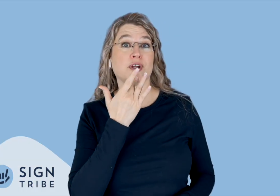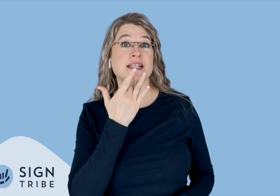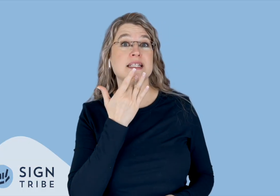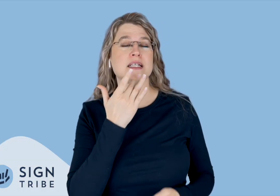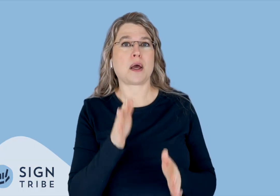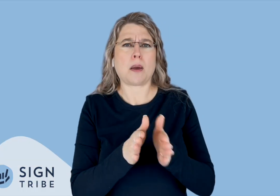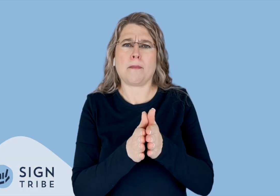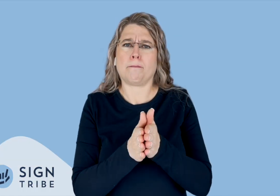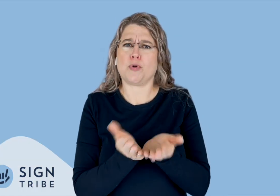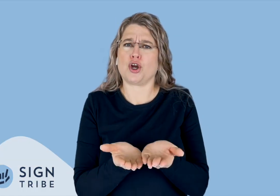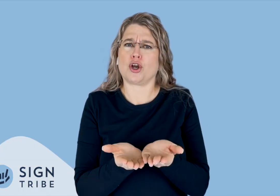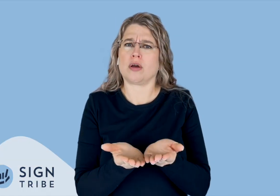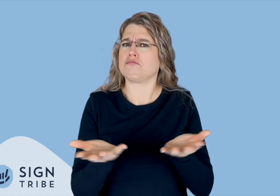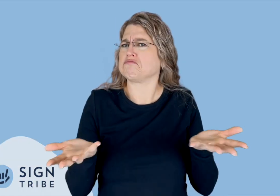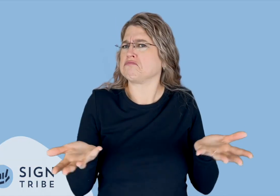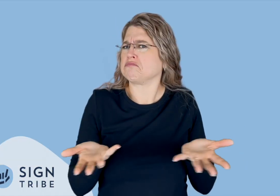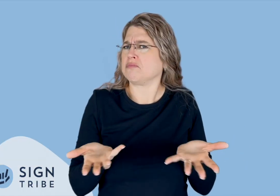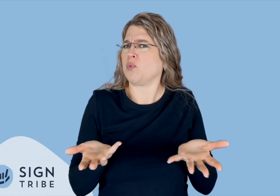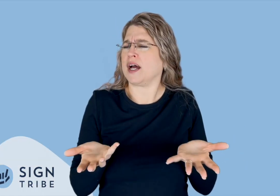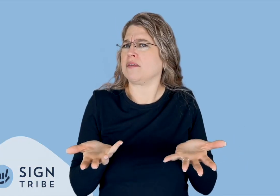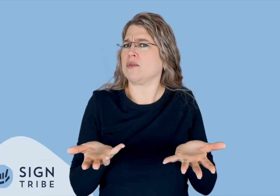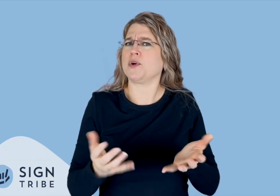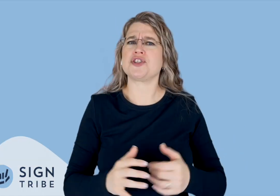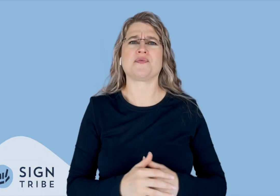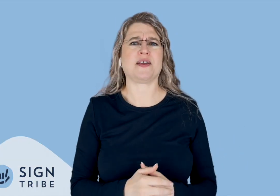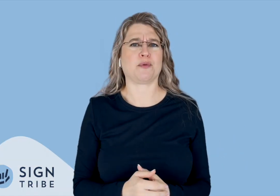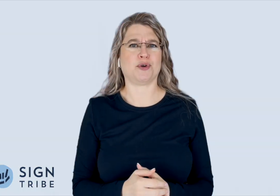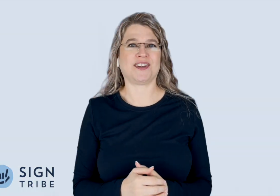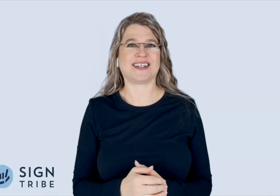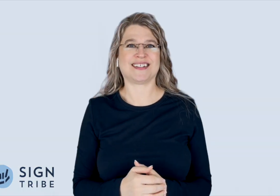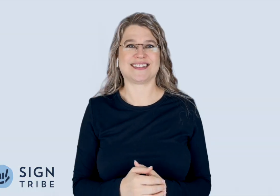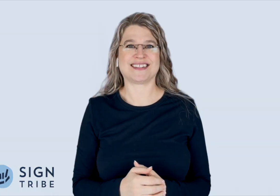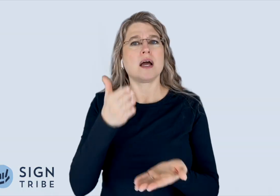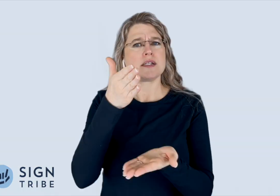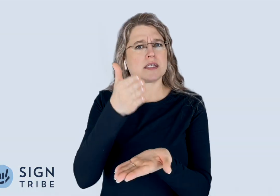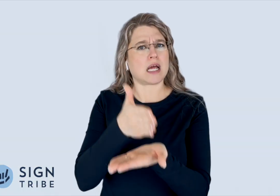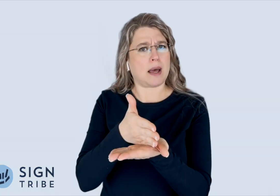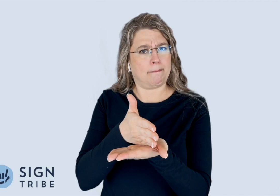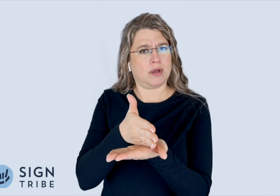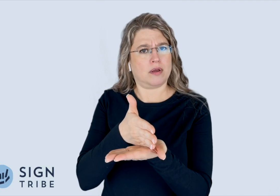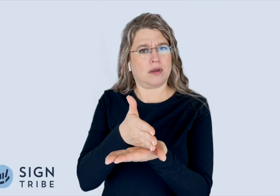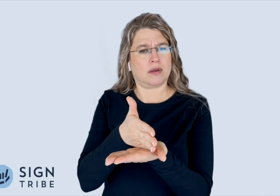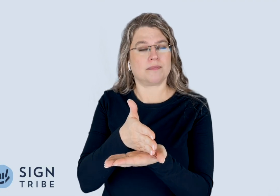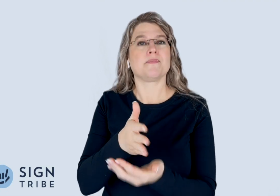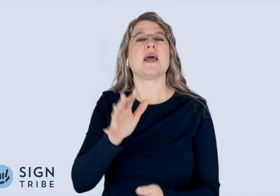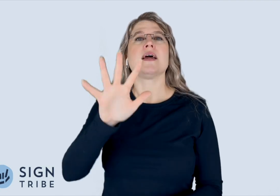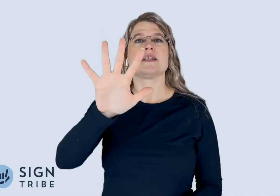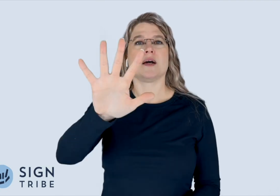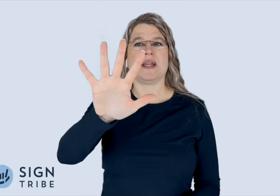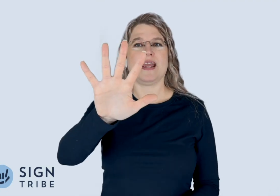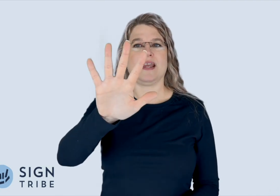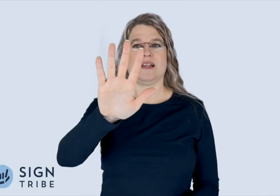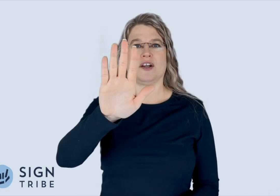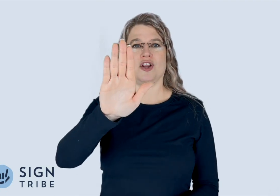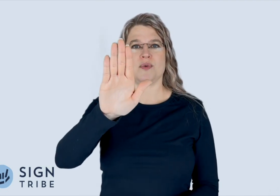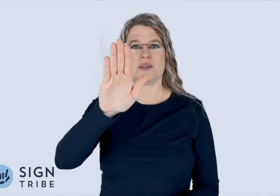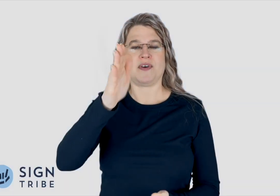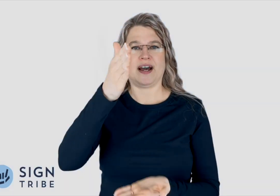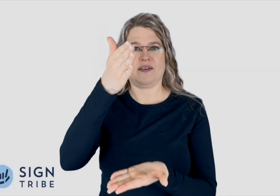Favorite book. What? What's your favorite book? Stop. Dominant hand in a closed 5, and